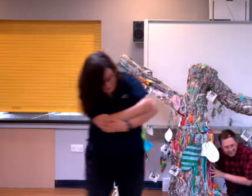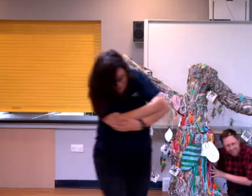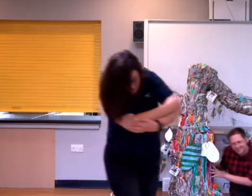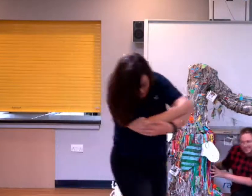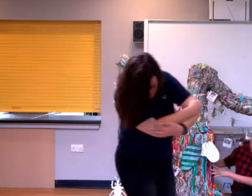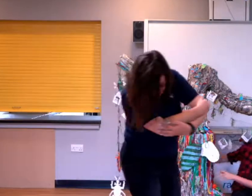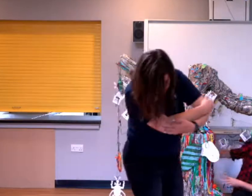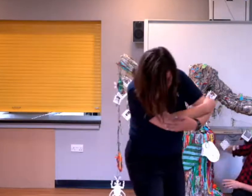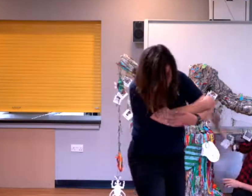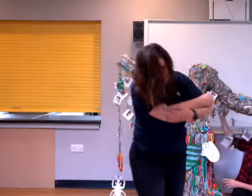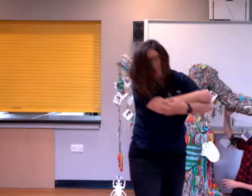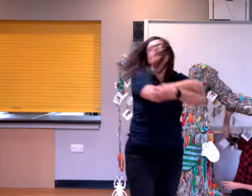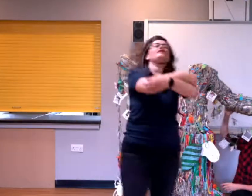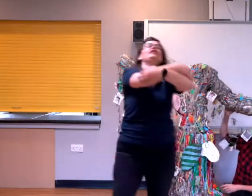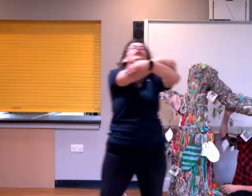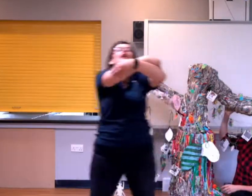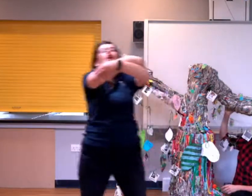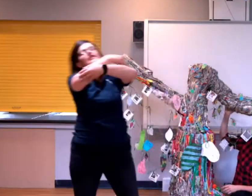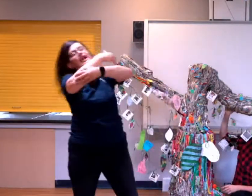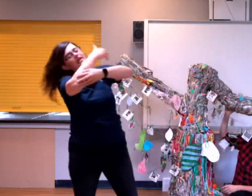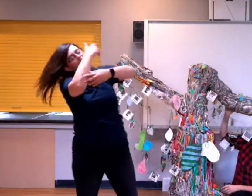everywhere. And it's really hot again, ready?